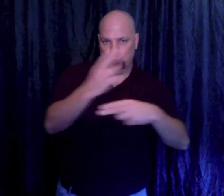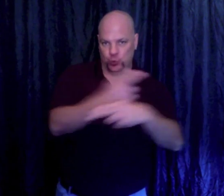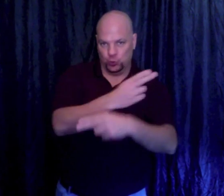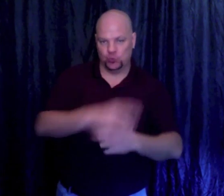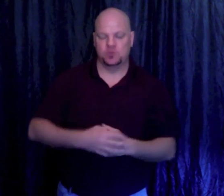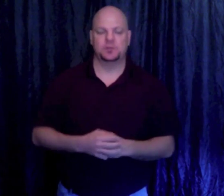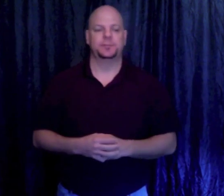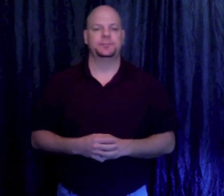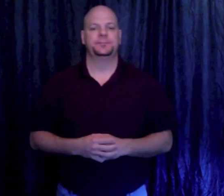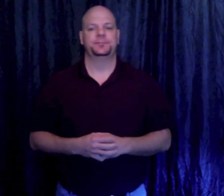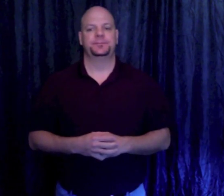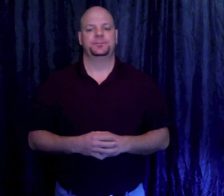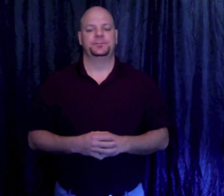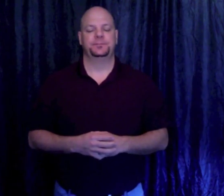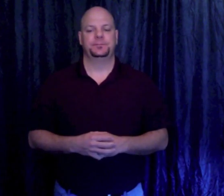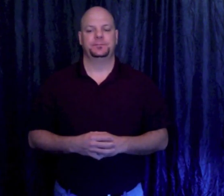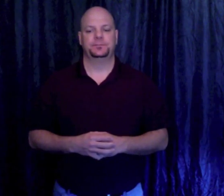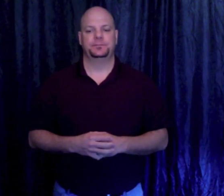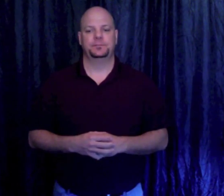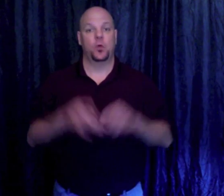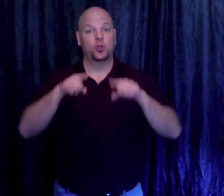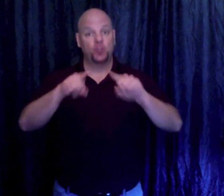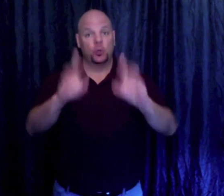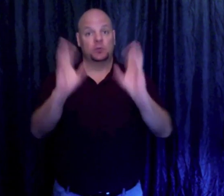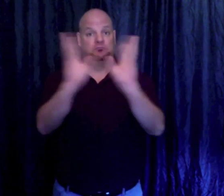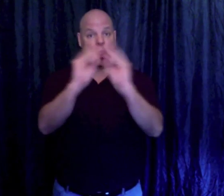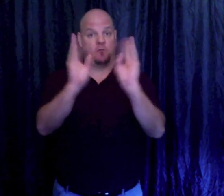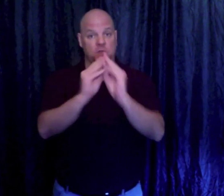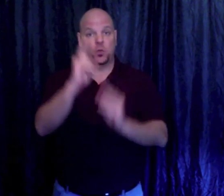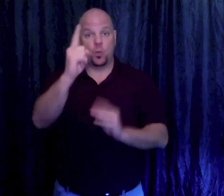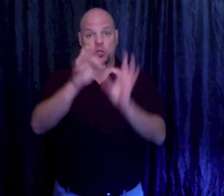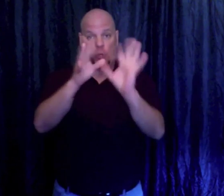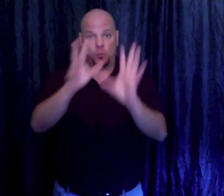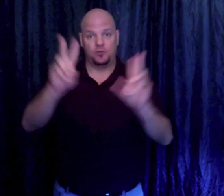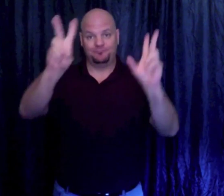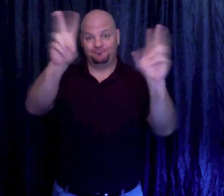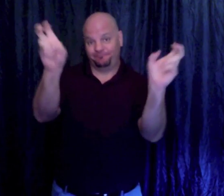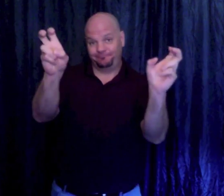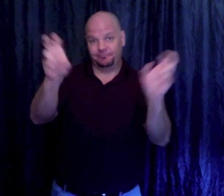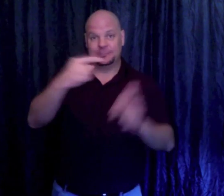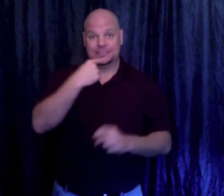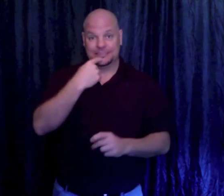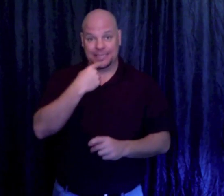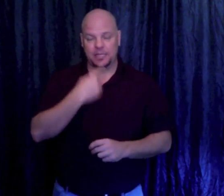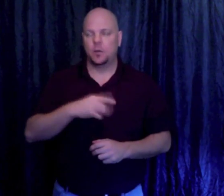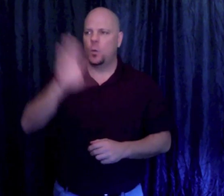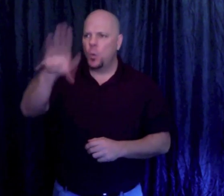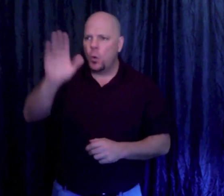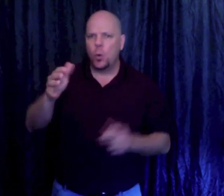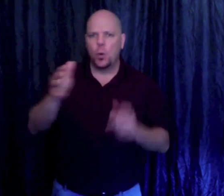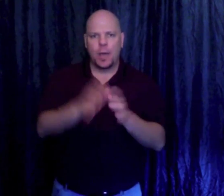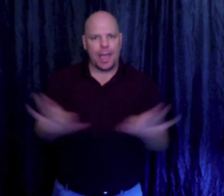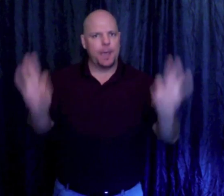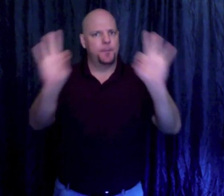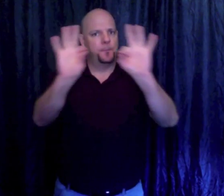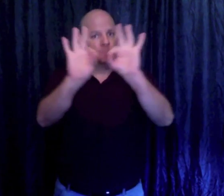one interpreter said, it's really important that you, as